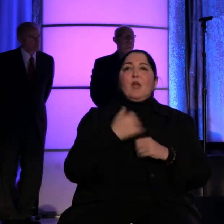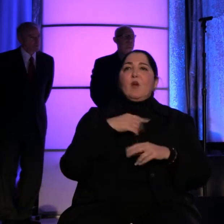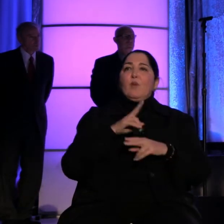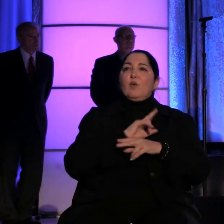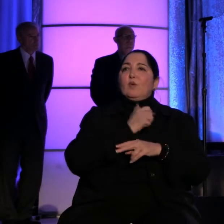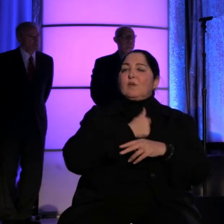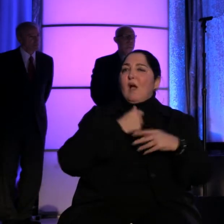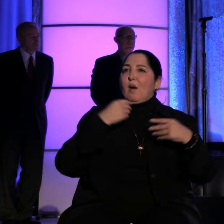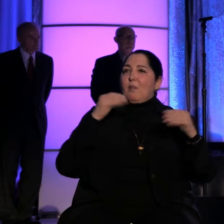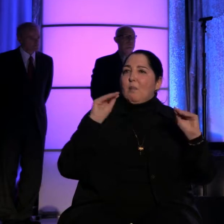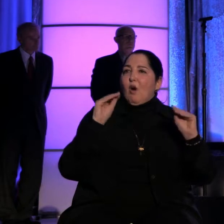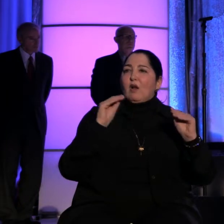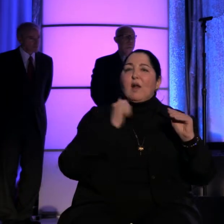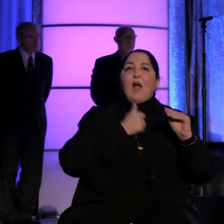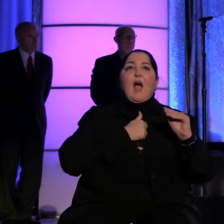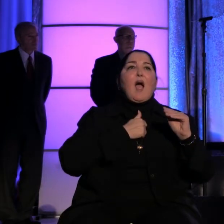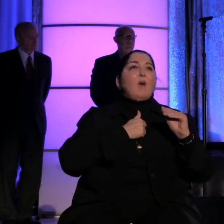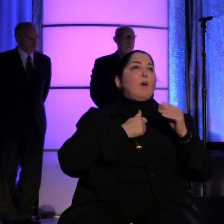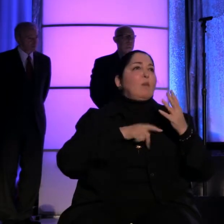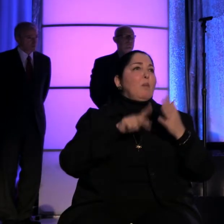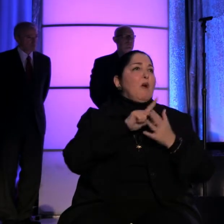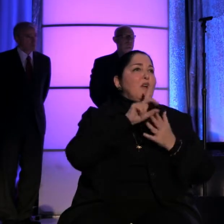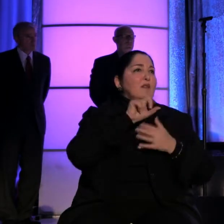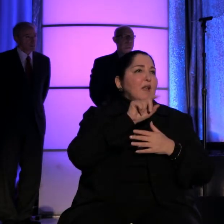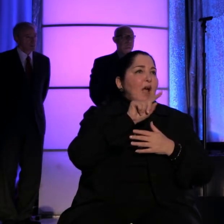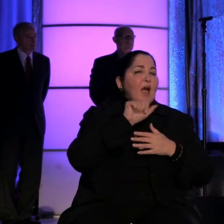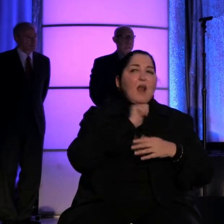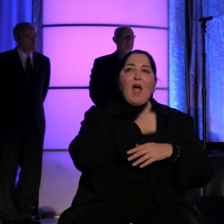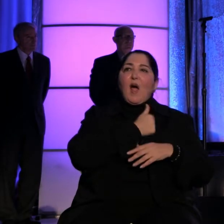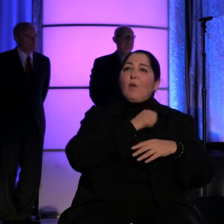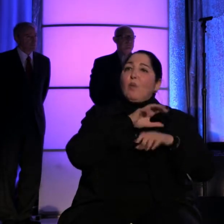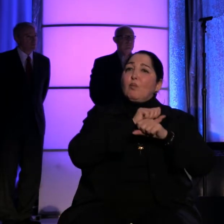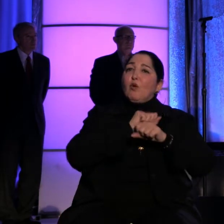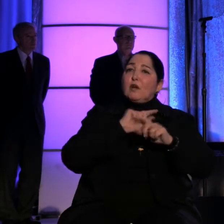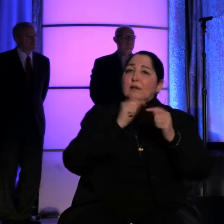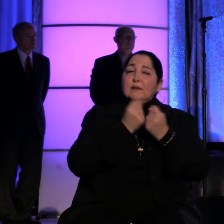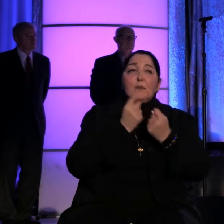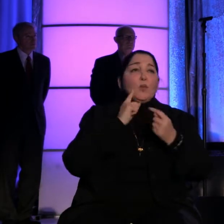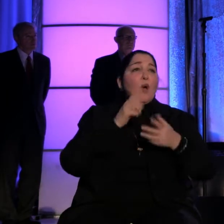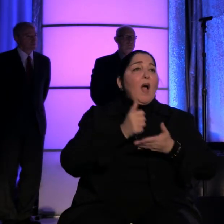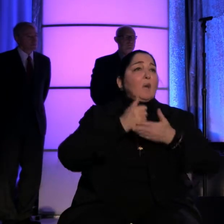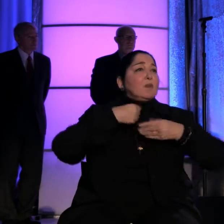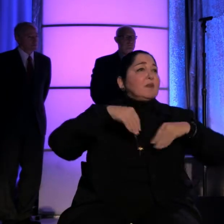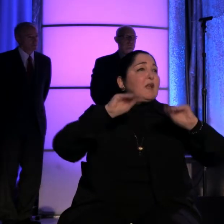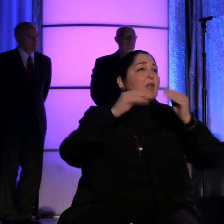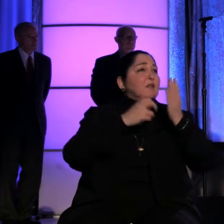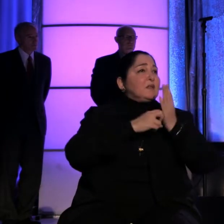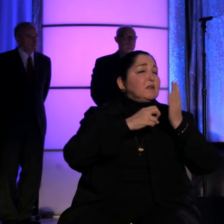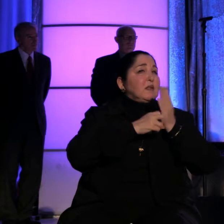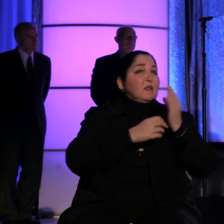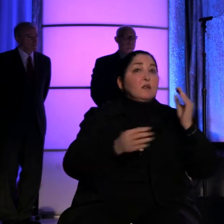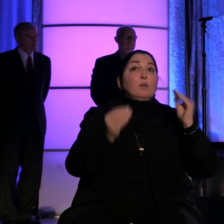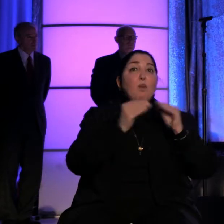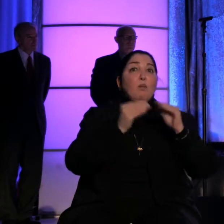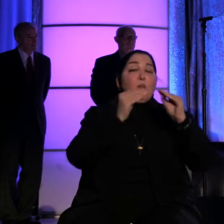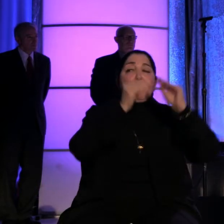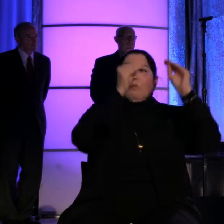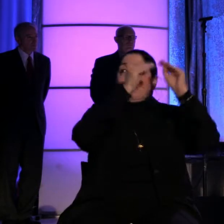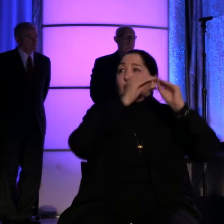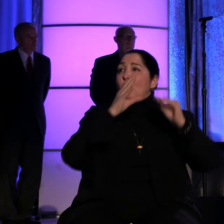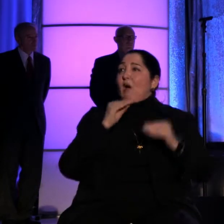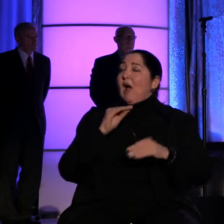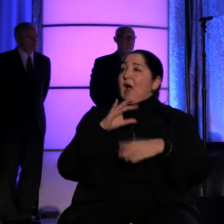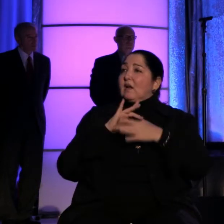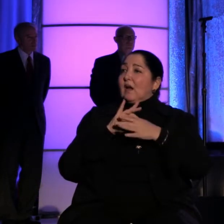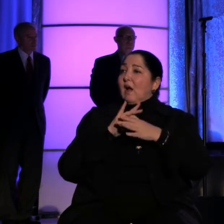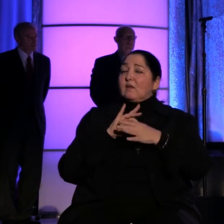our marketing assets, our proprietary data, and our booking team to help sell more tickets and to help book more content. As I said,